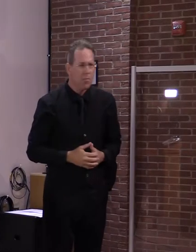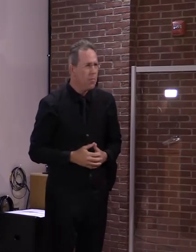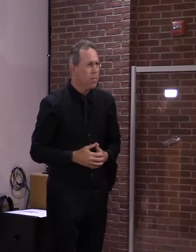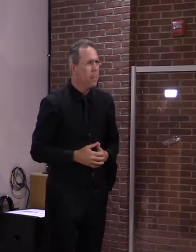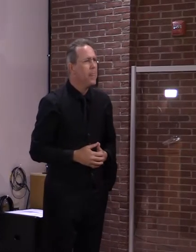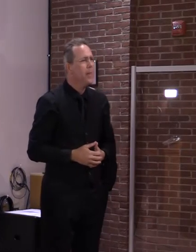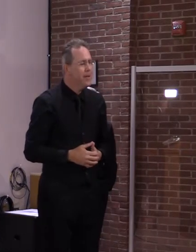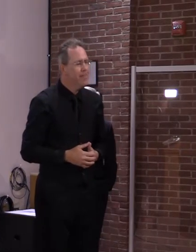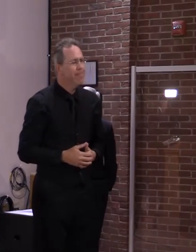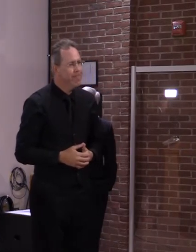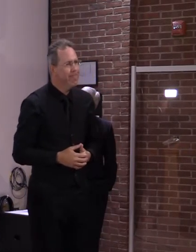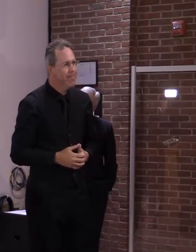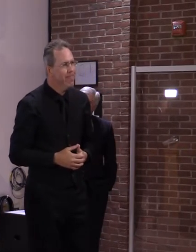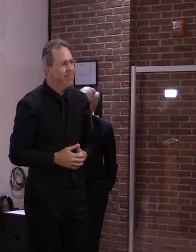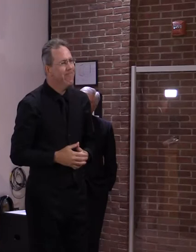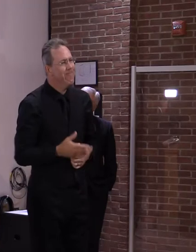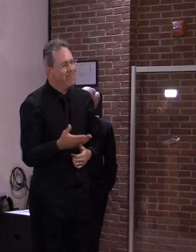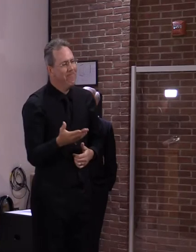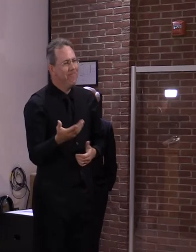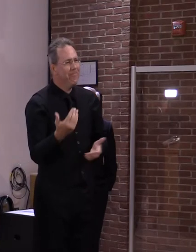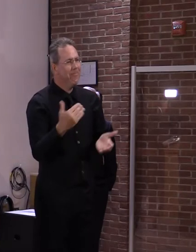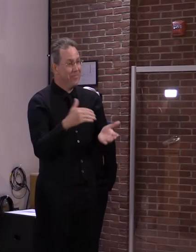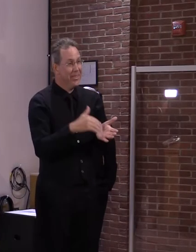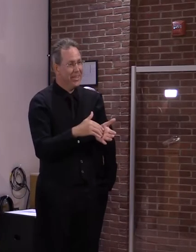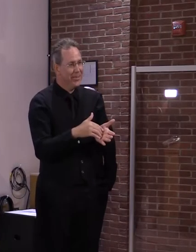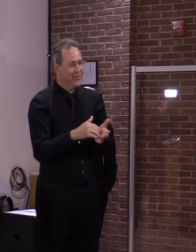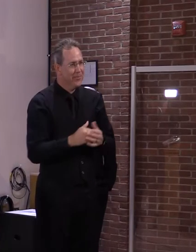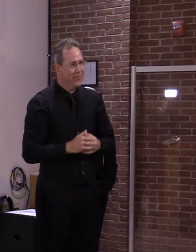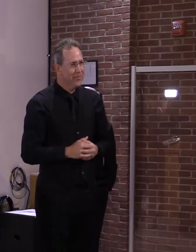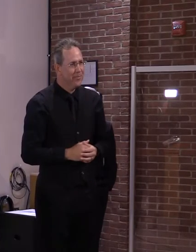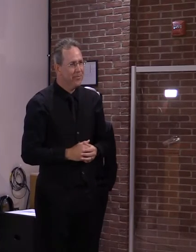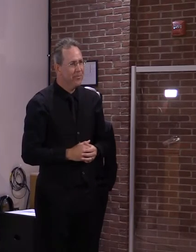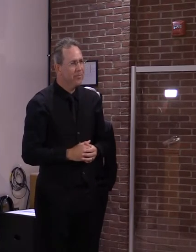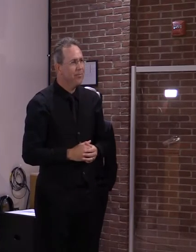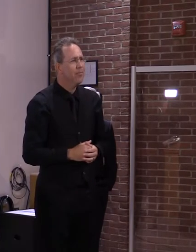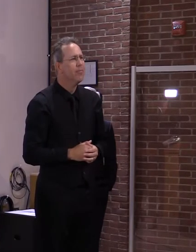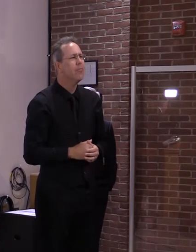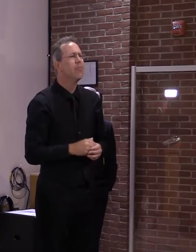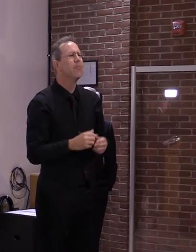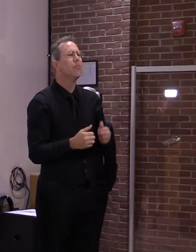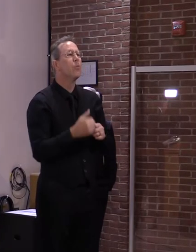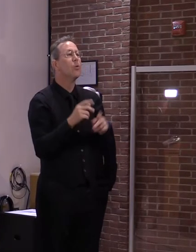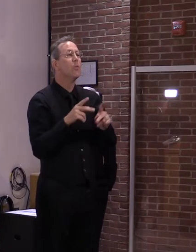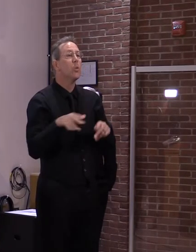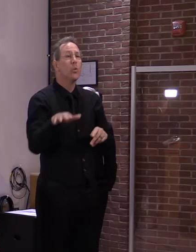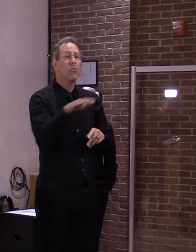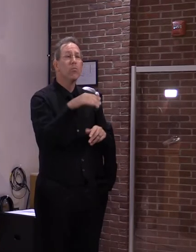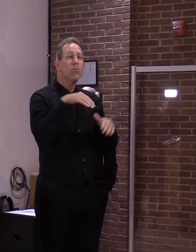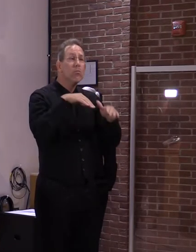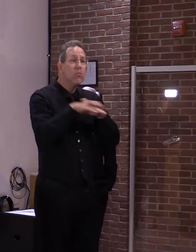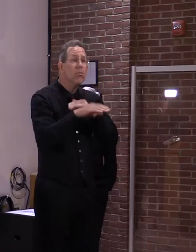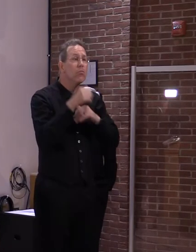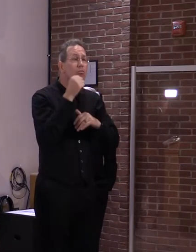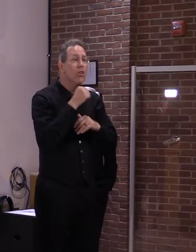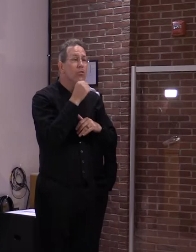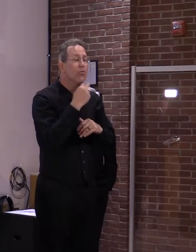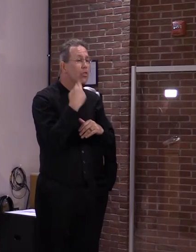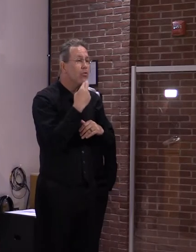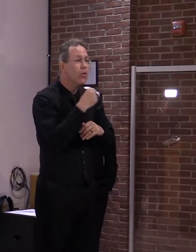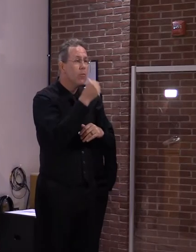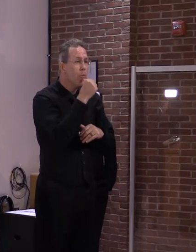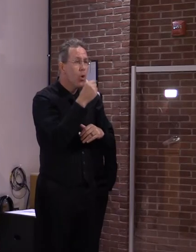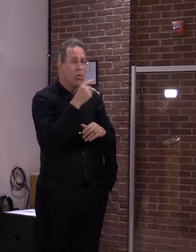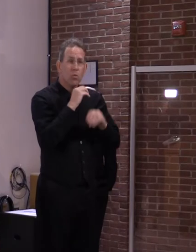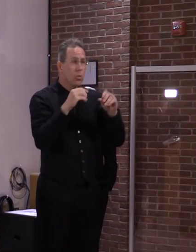Most of those who are entering restaurants do not need to wear a mask. And for